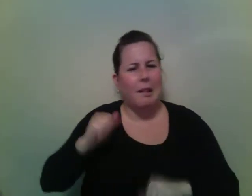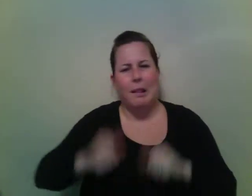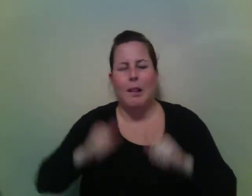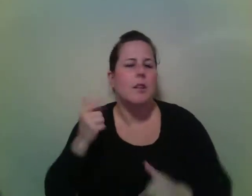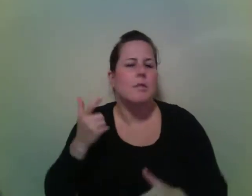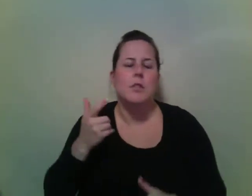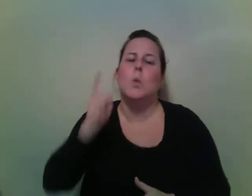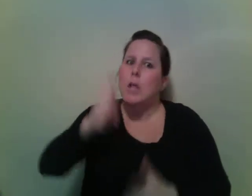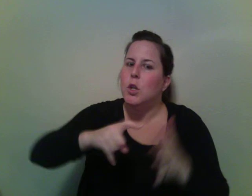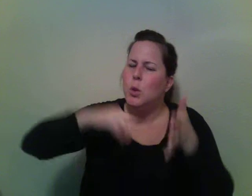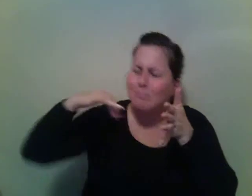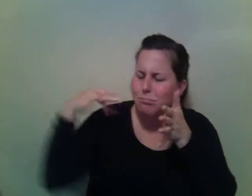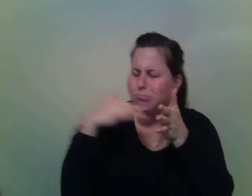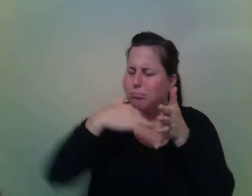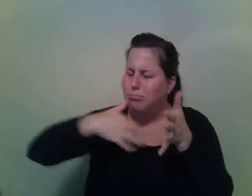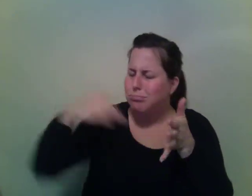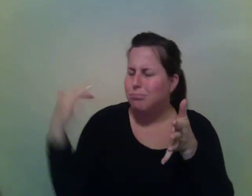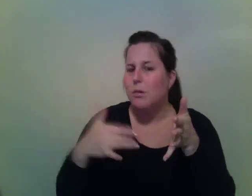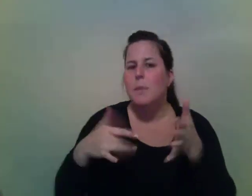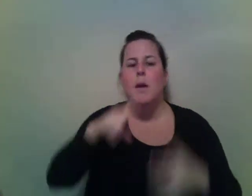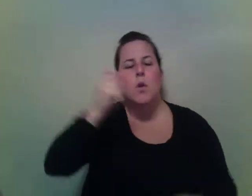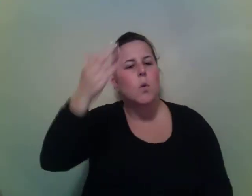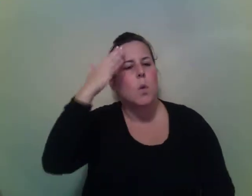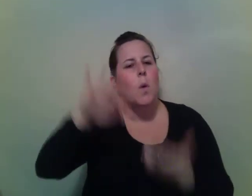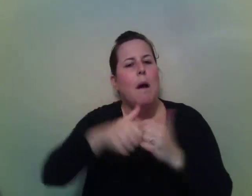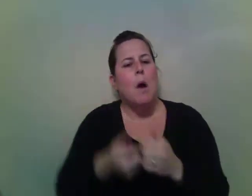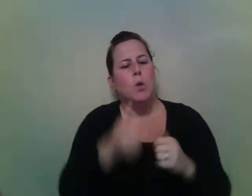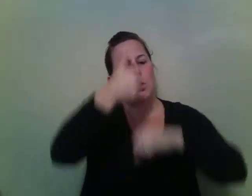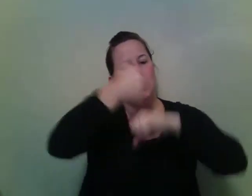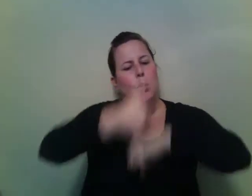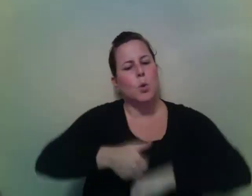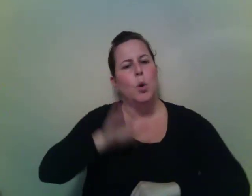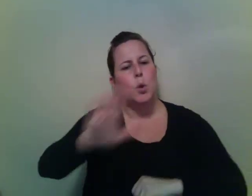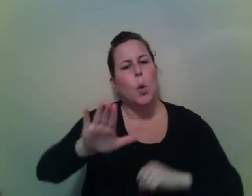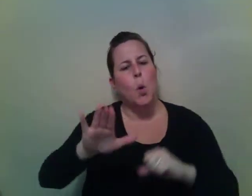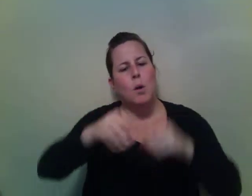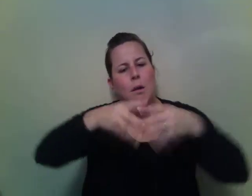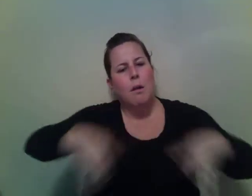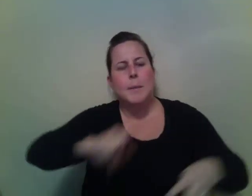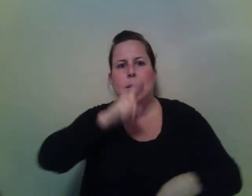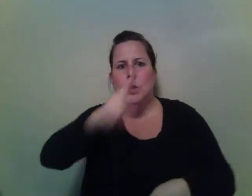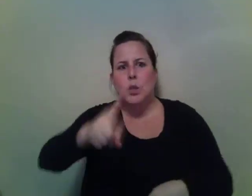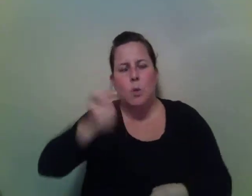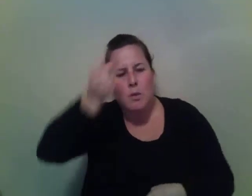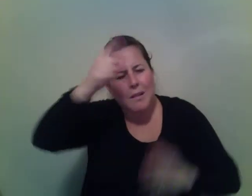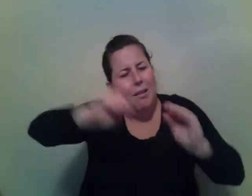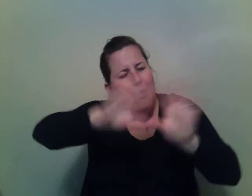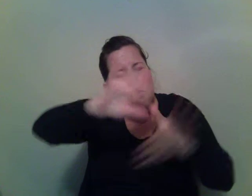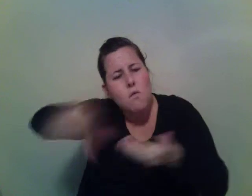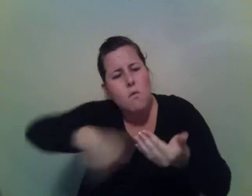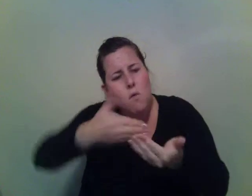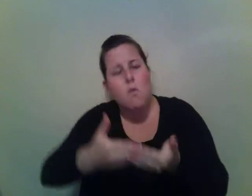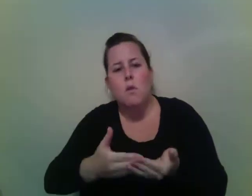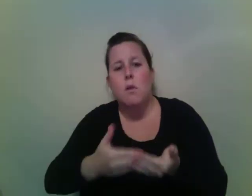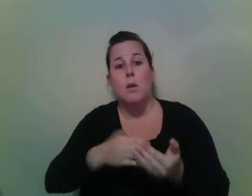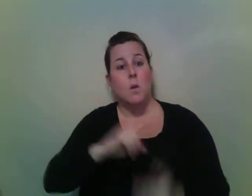from. You're not going to know how to organize your downline. And so this is something really important. You can find this in your virtual office. If you're